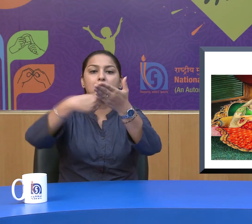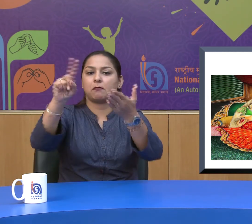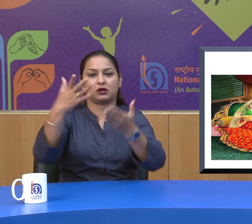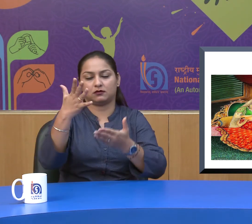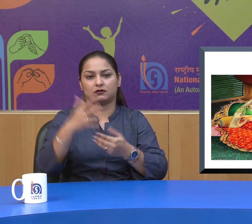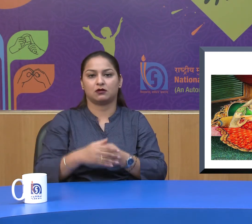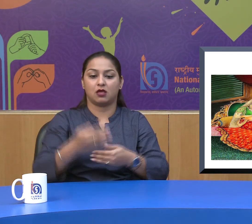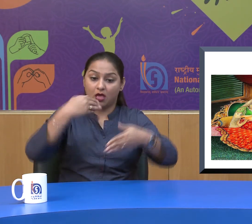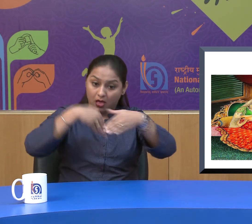from a lower caste